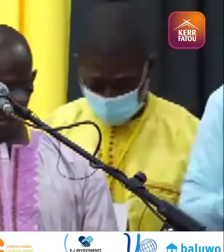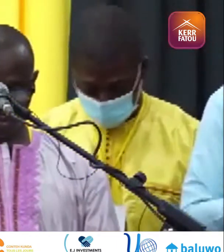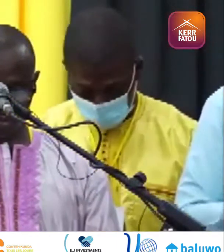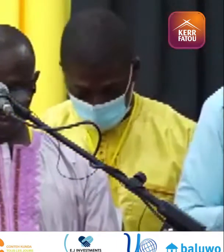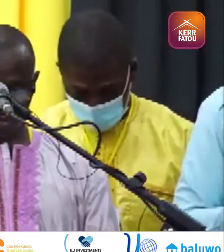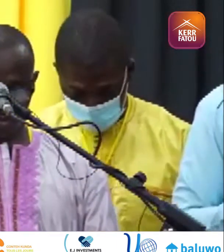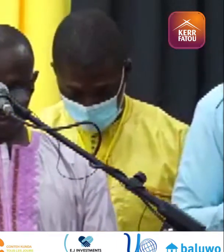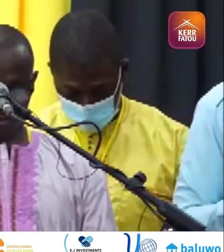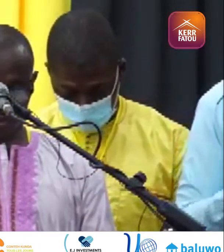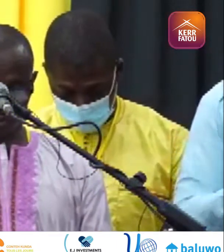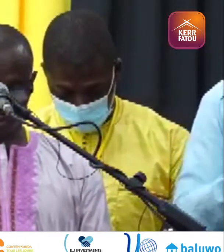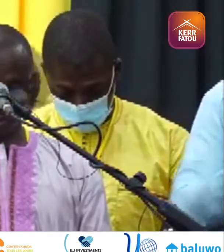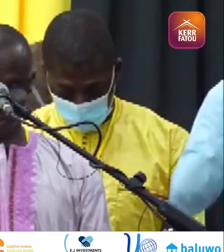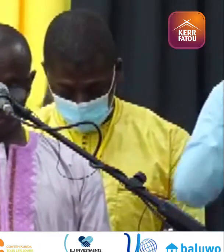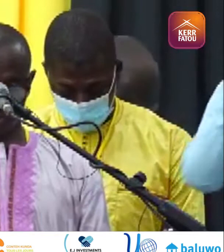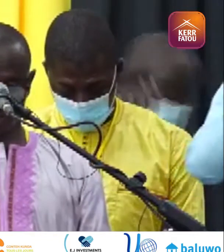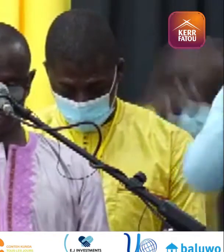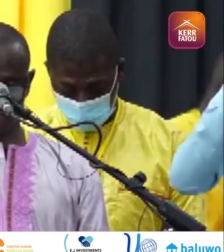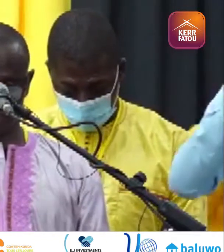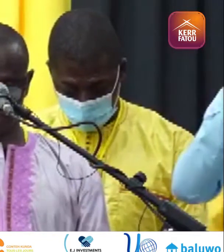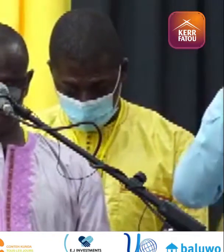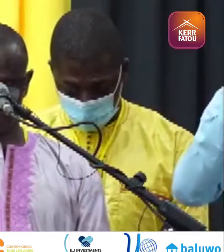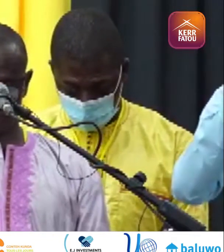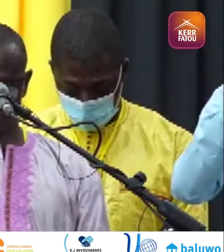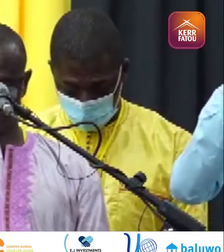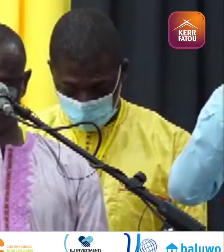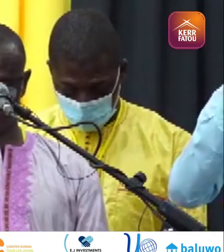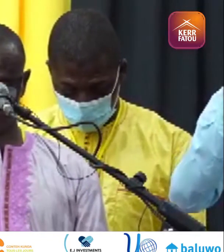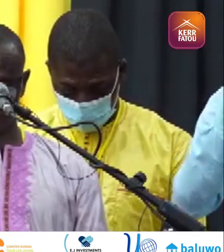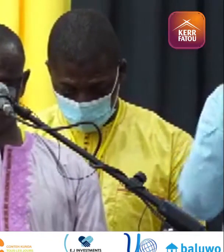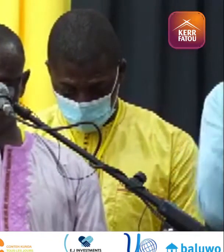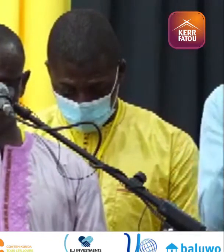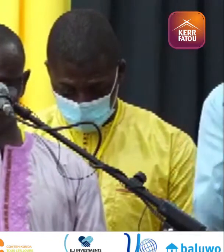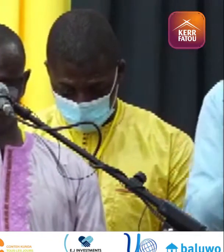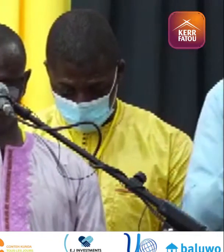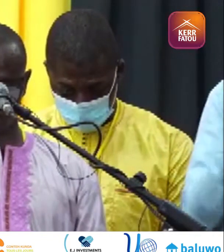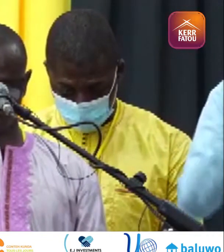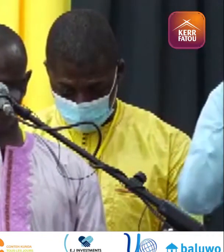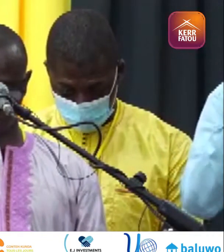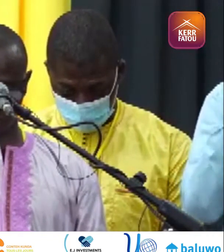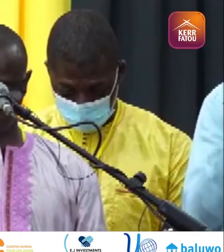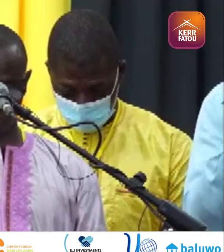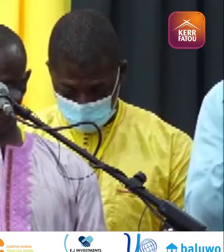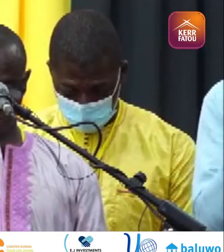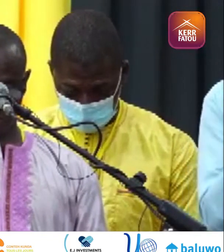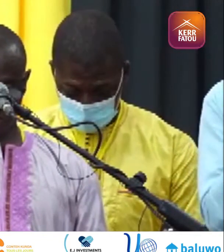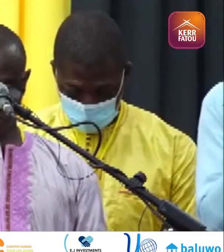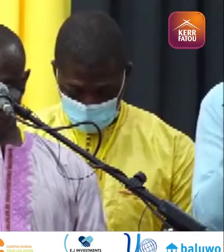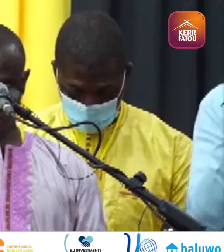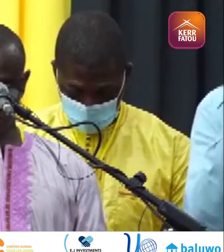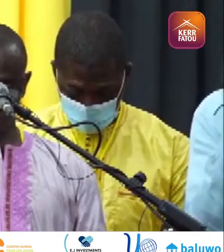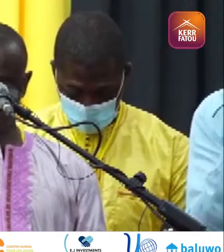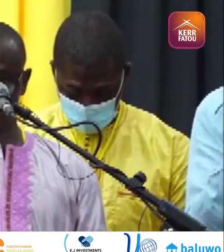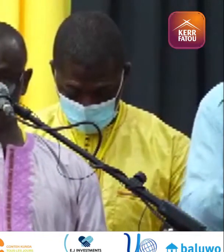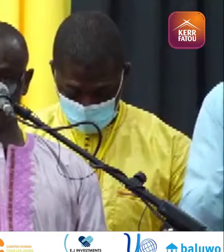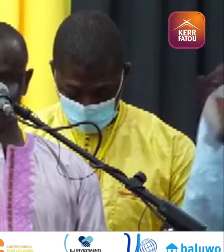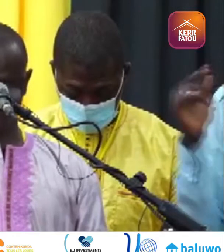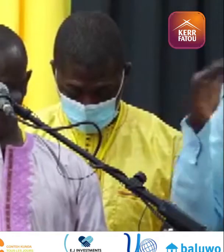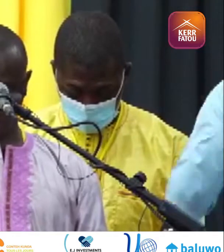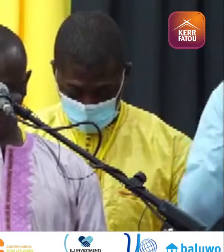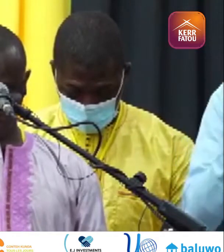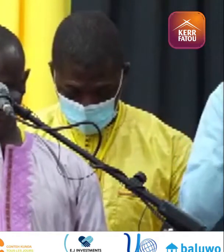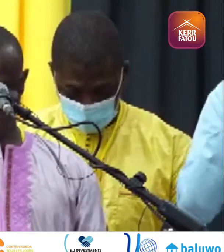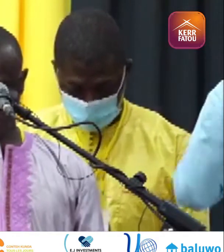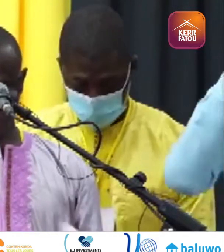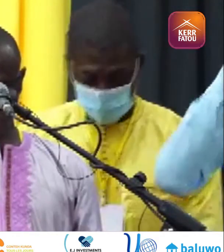Appendix 2. United Democratic Party 2018 Congress resolution as I read